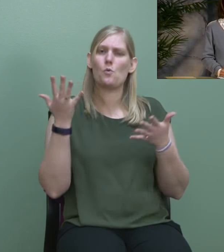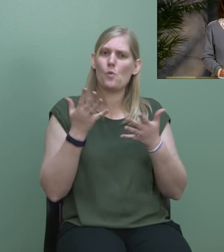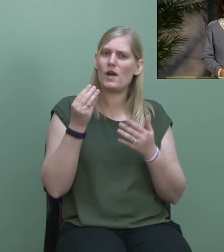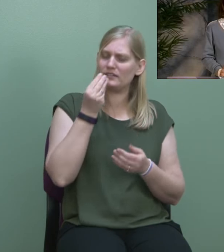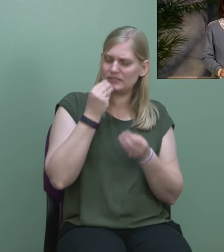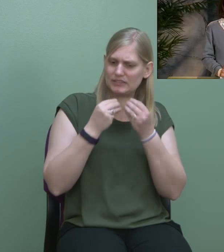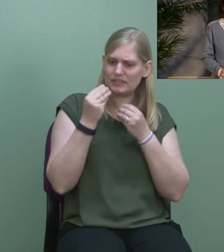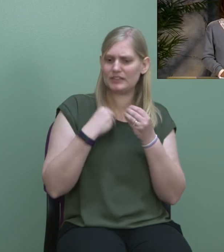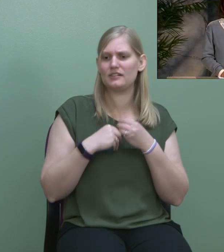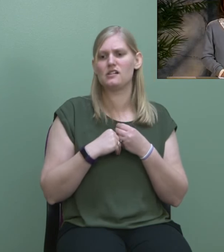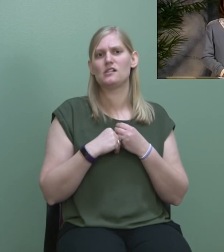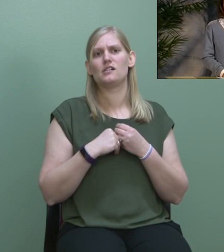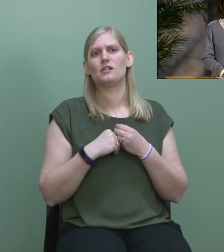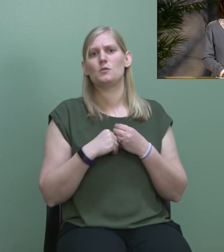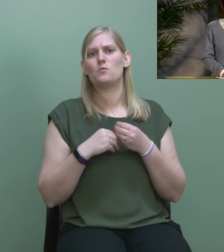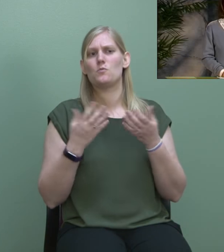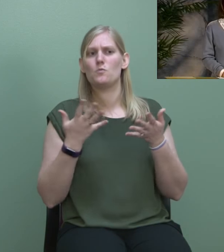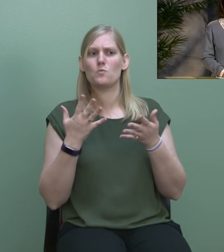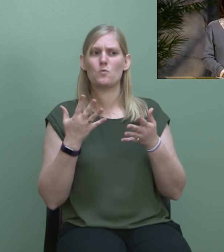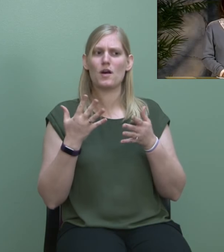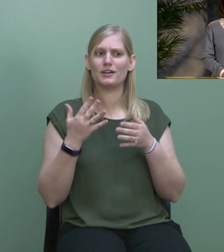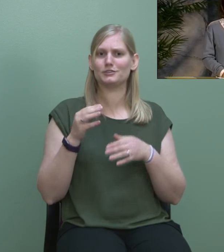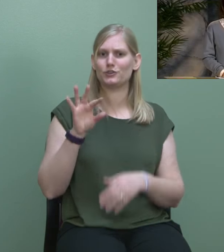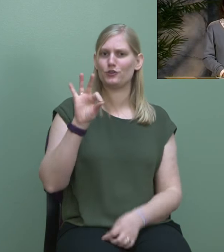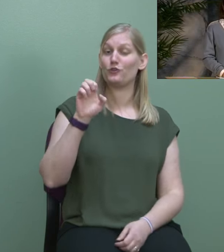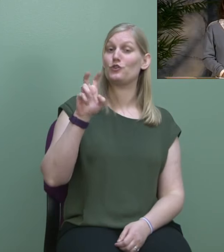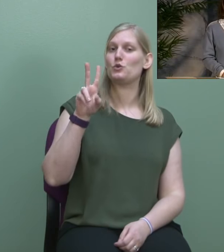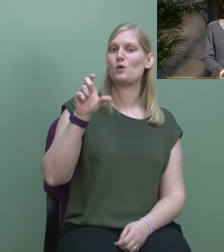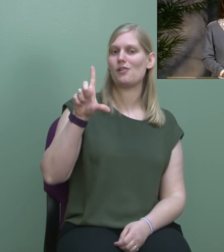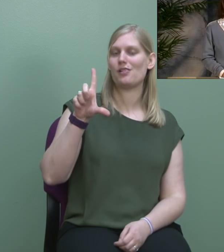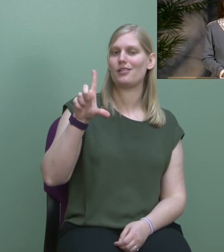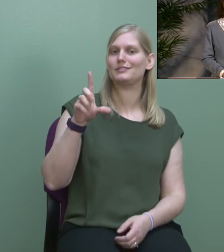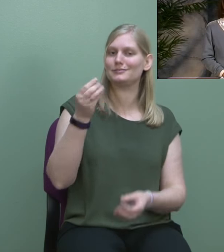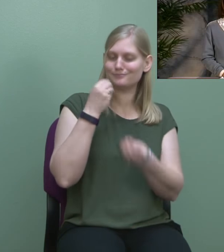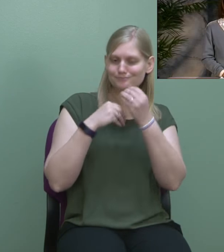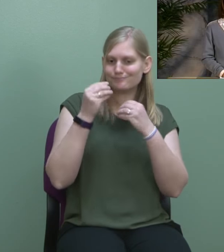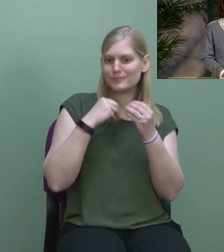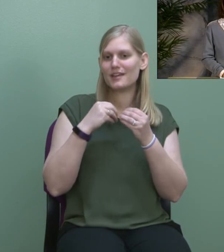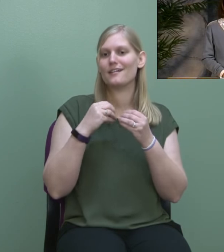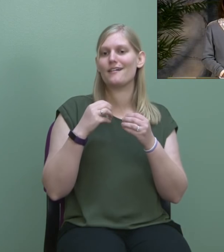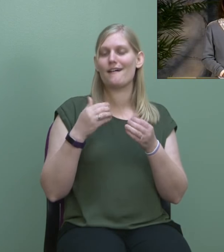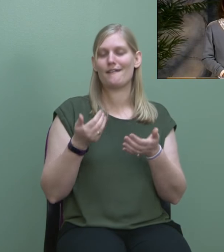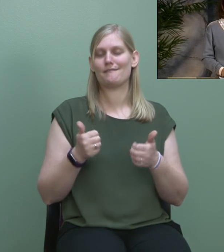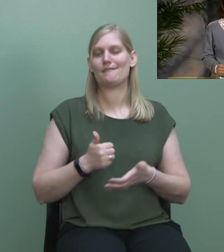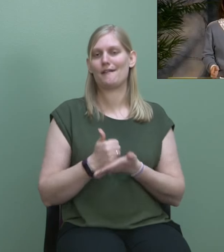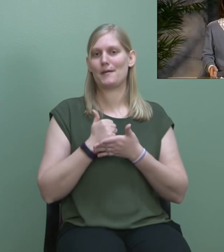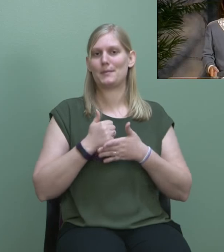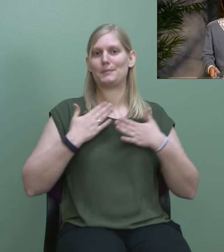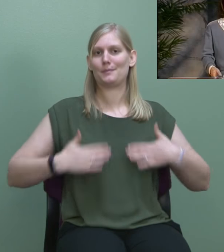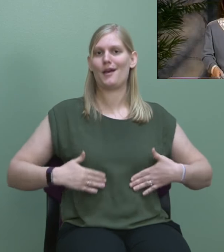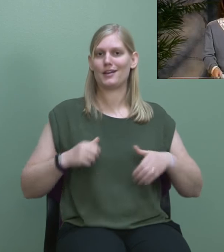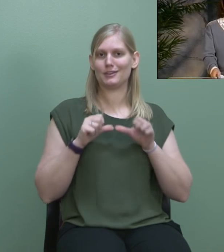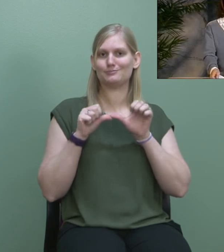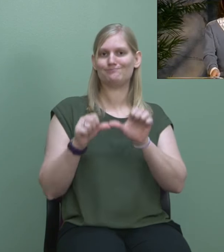that will help it run longer and better for the future and help you have a greater quality of life.